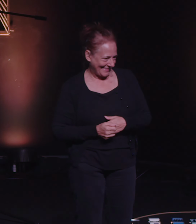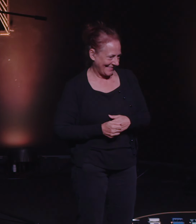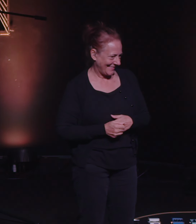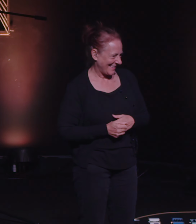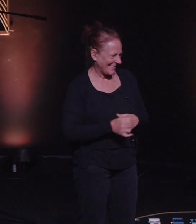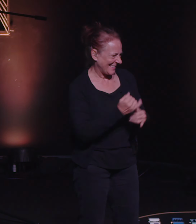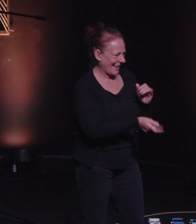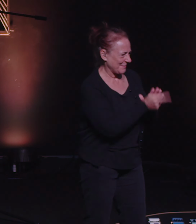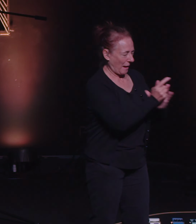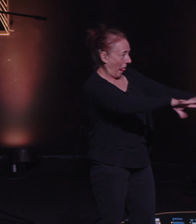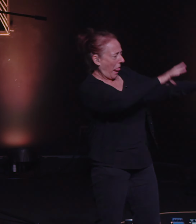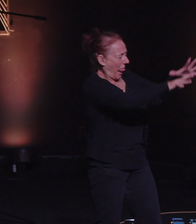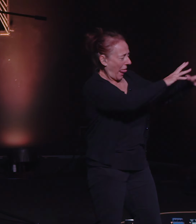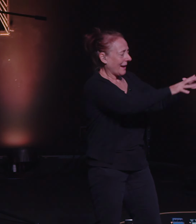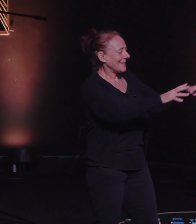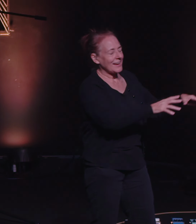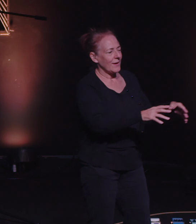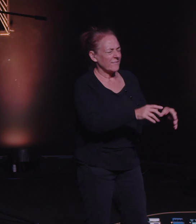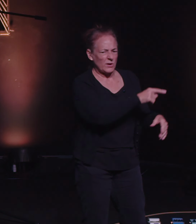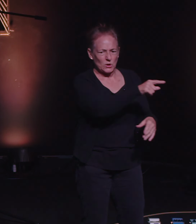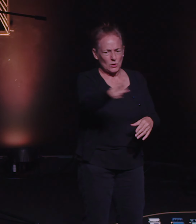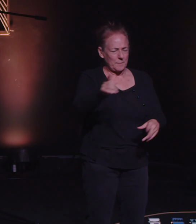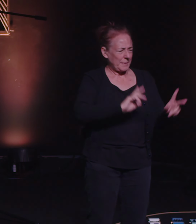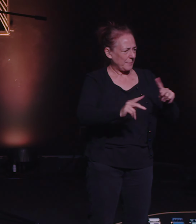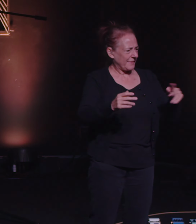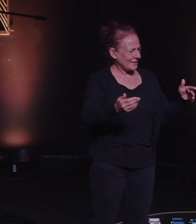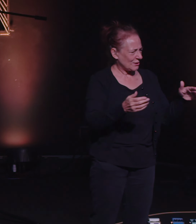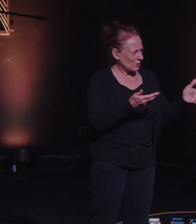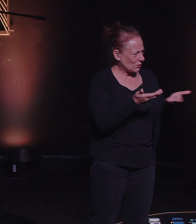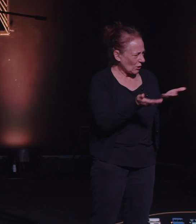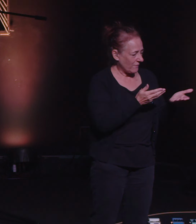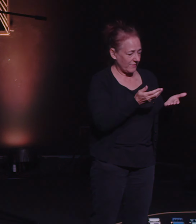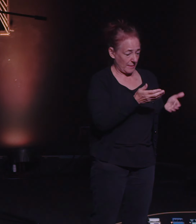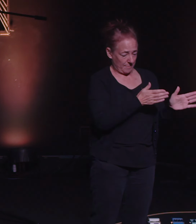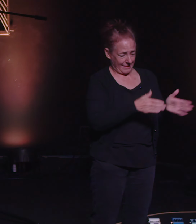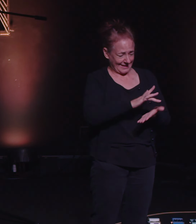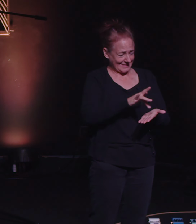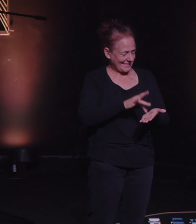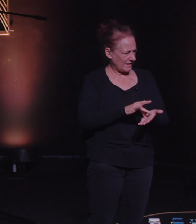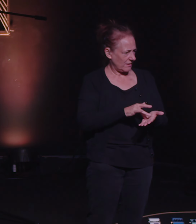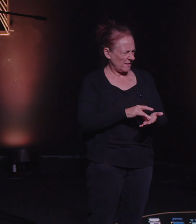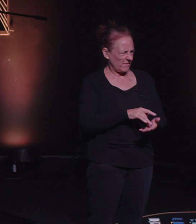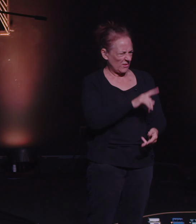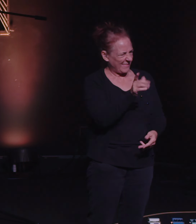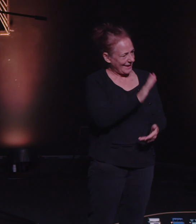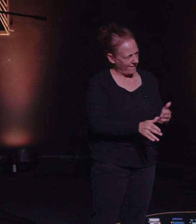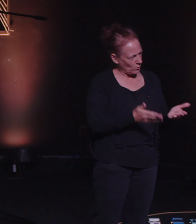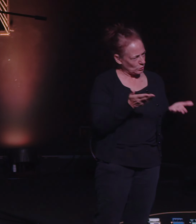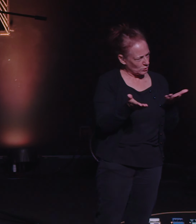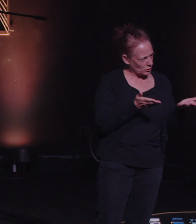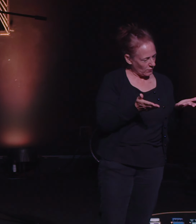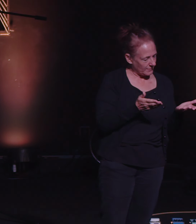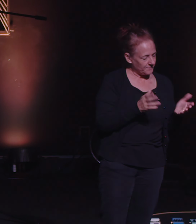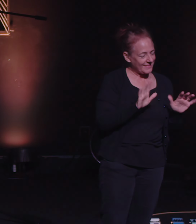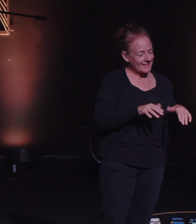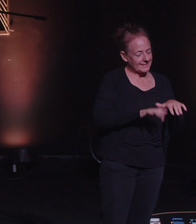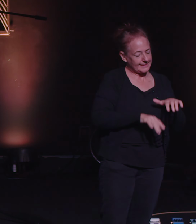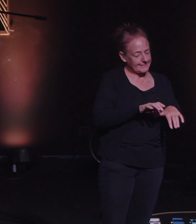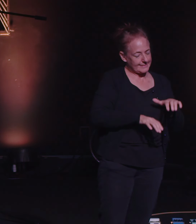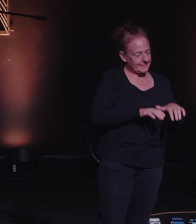weird Sunday morning conversation. For those who serve, you know about planning center. If you've never served, you have no idea what I'm talking about. Planning center is a